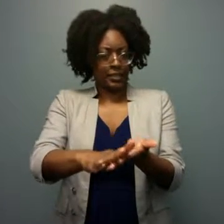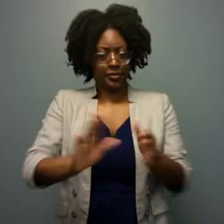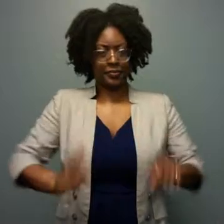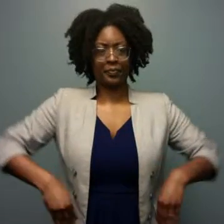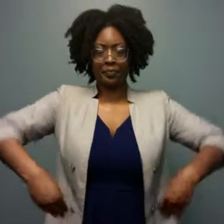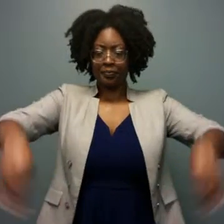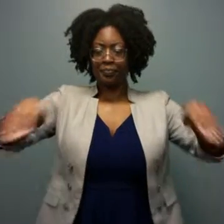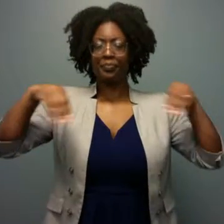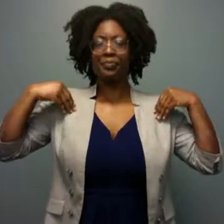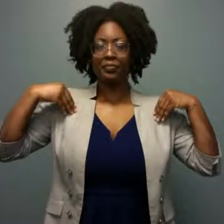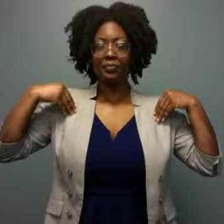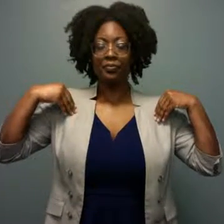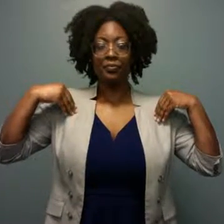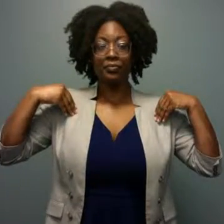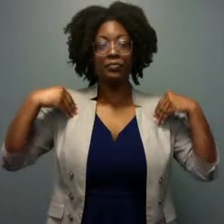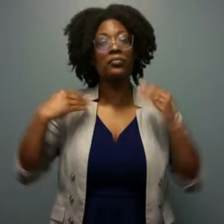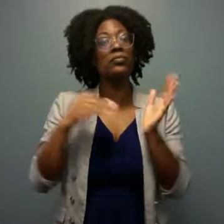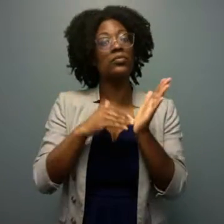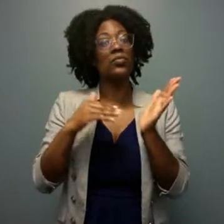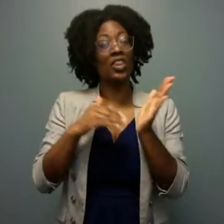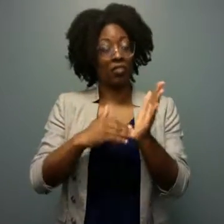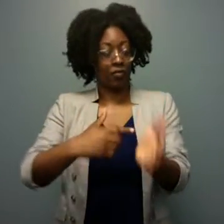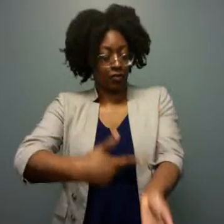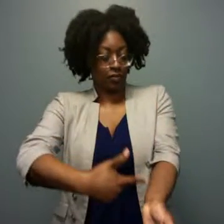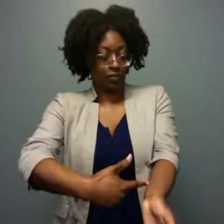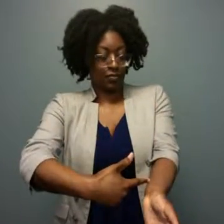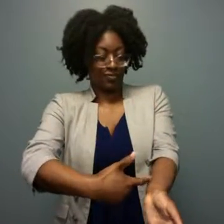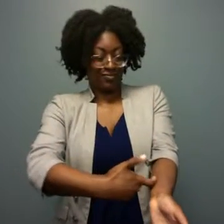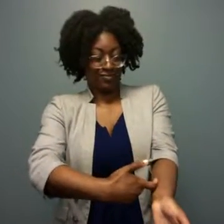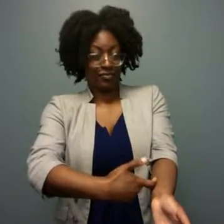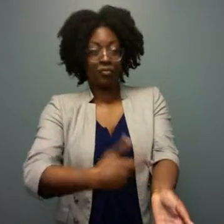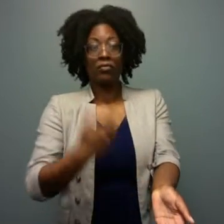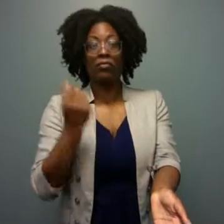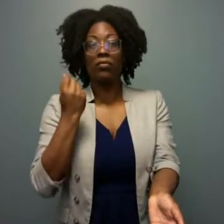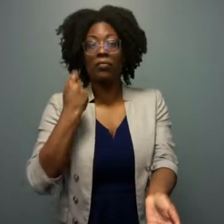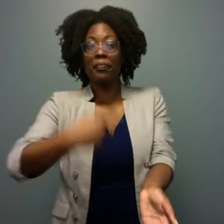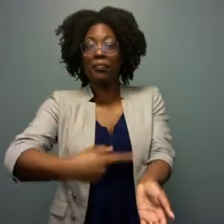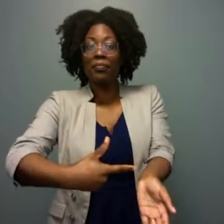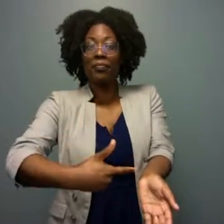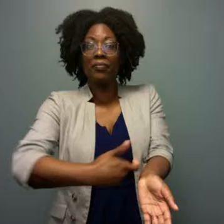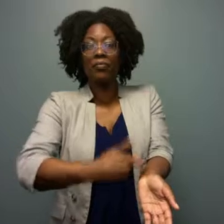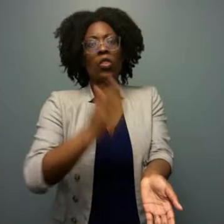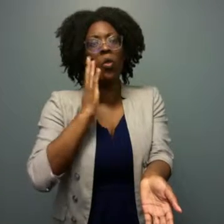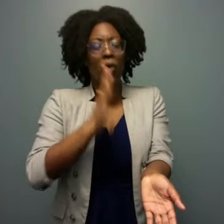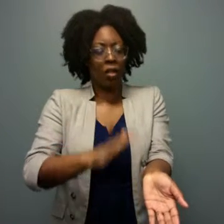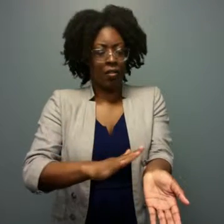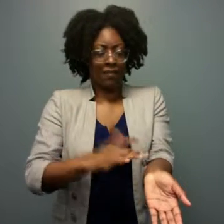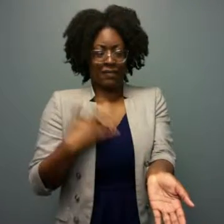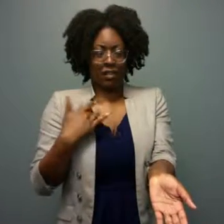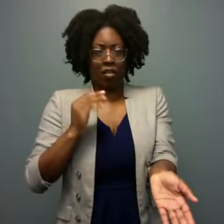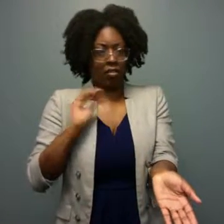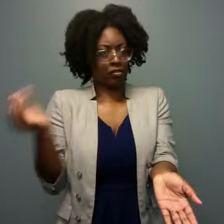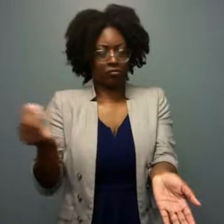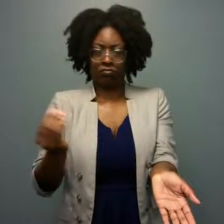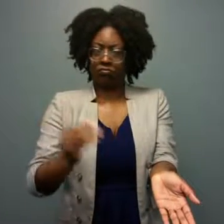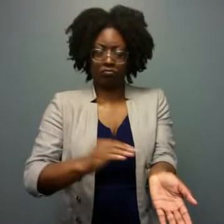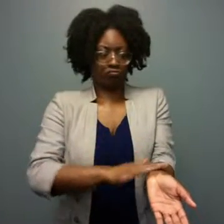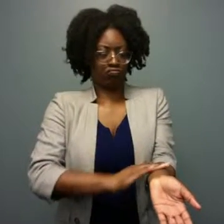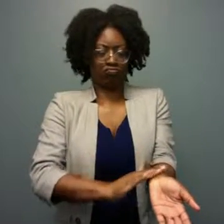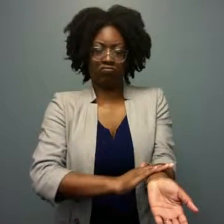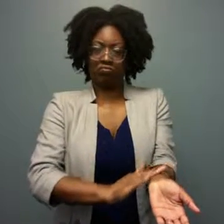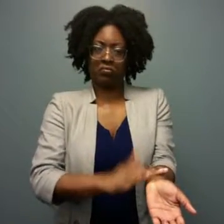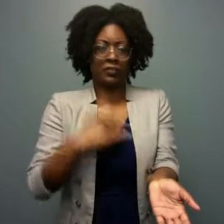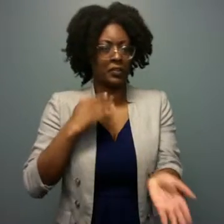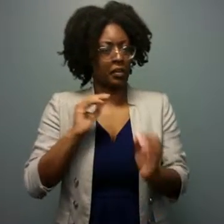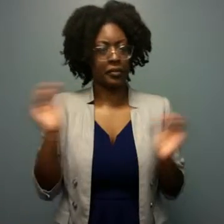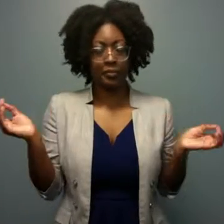your pulse, inject a local anesthetic into the skin to numb the area. You may feel some pressure. You may also feel discomfort as the needle